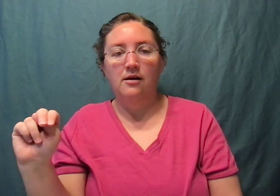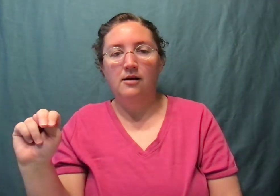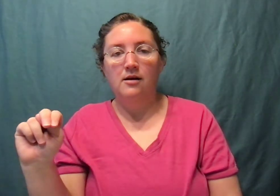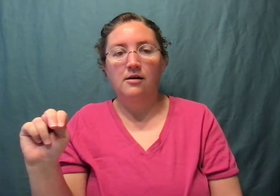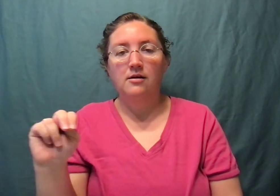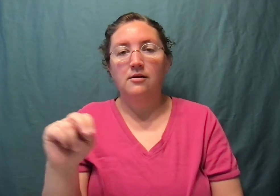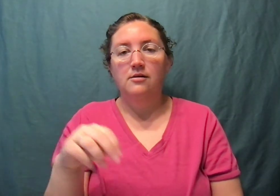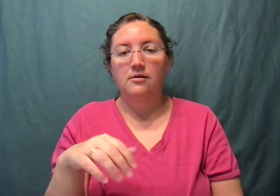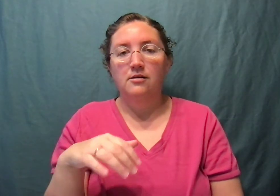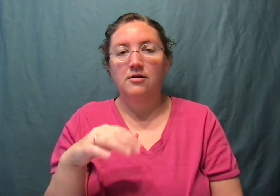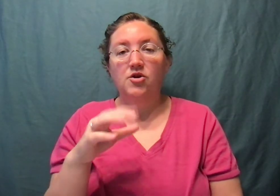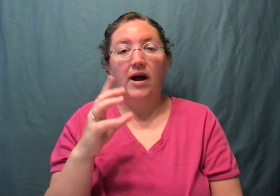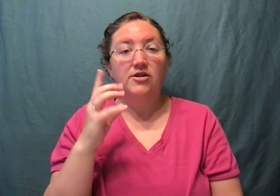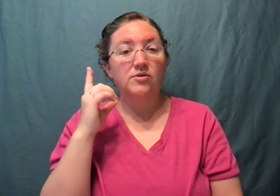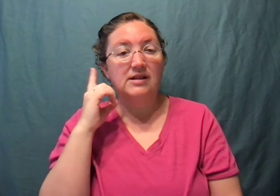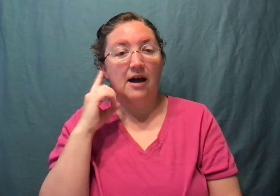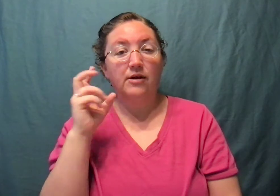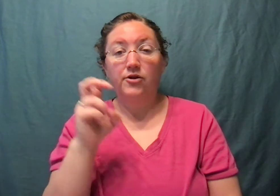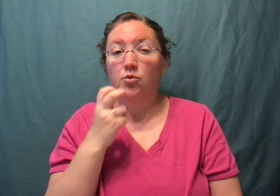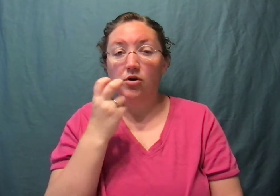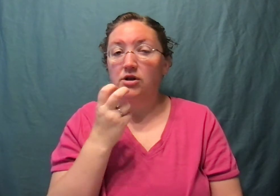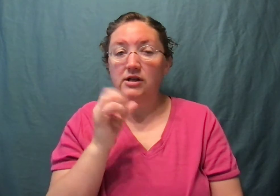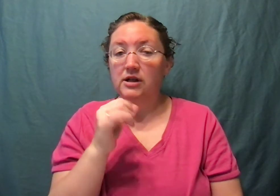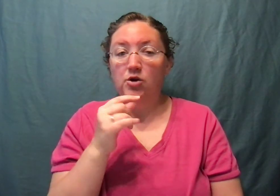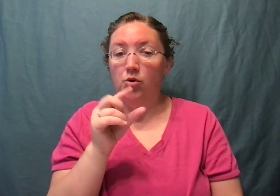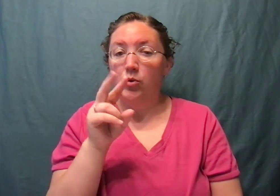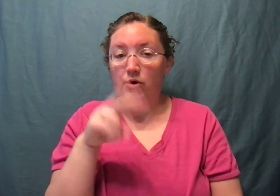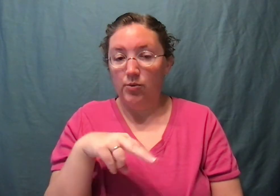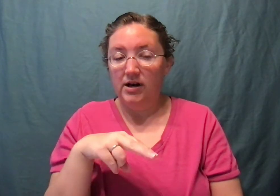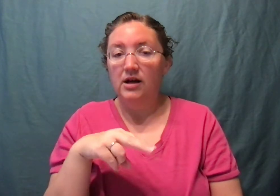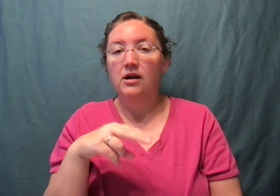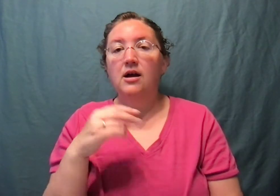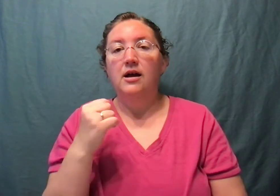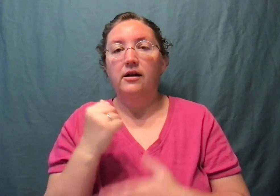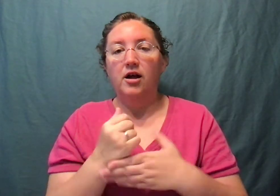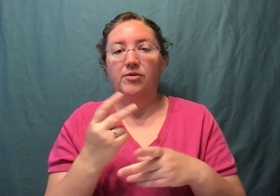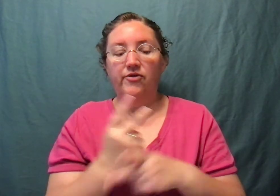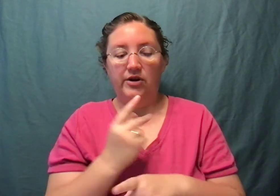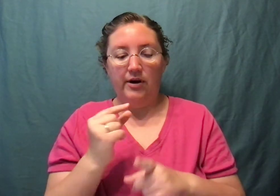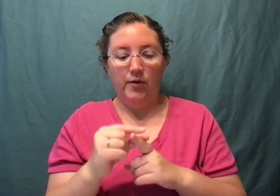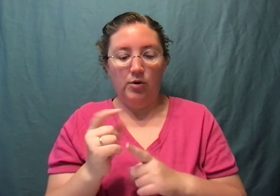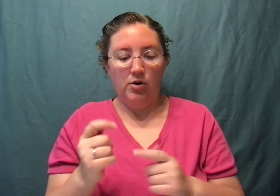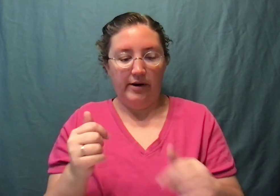n. So as you sound out the word, just like you would when you're reading, it'll help you figure out the word quicker.